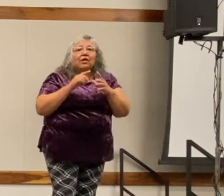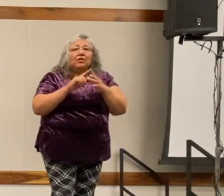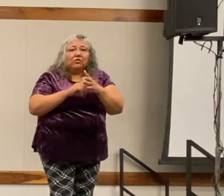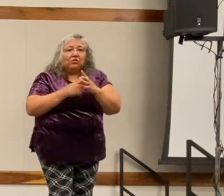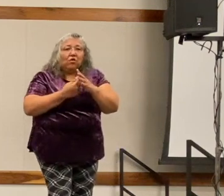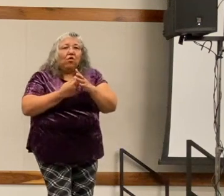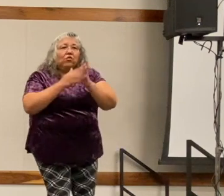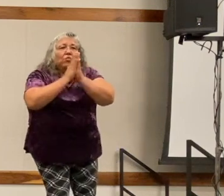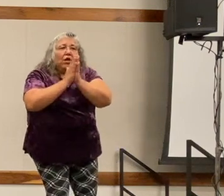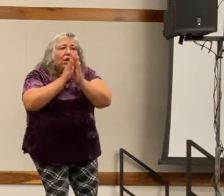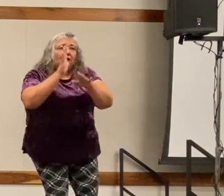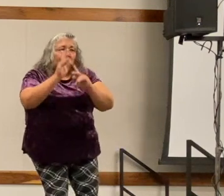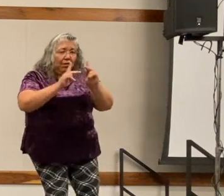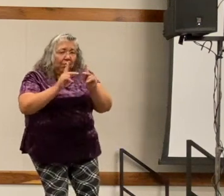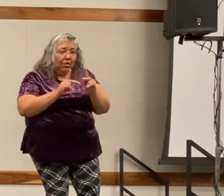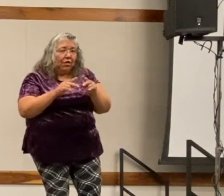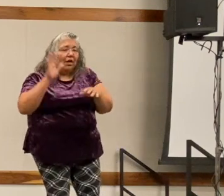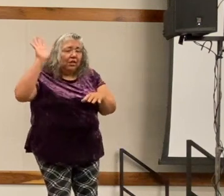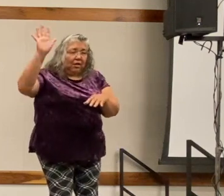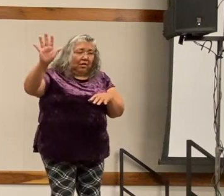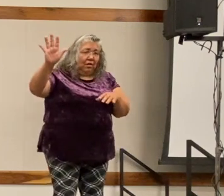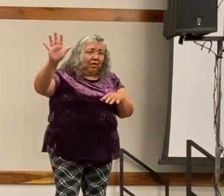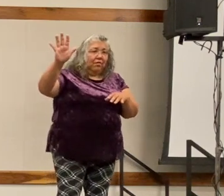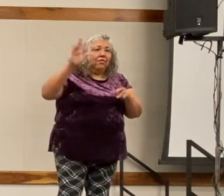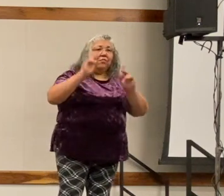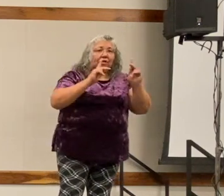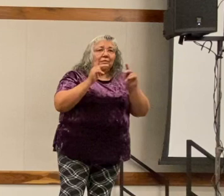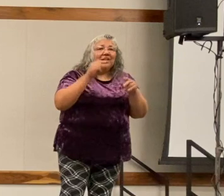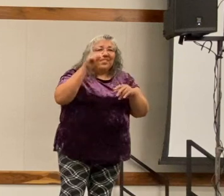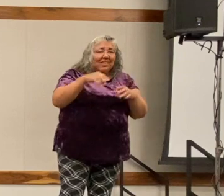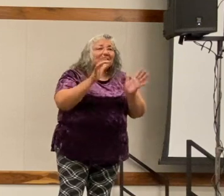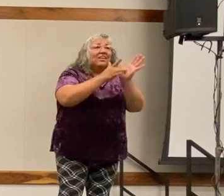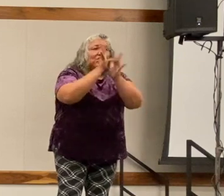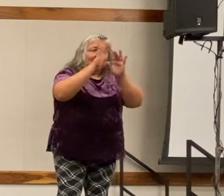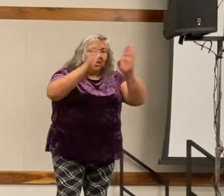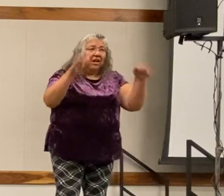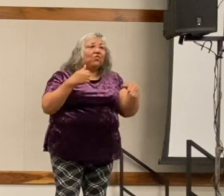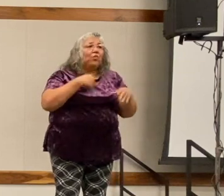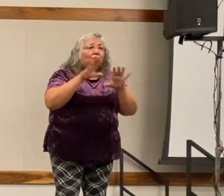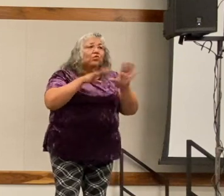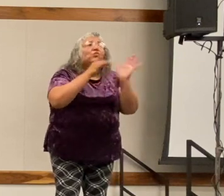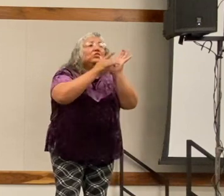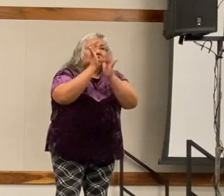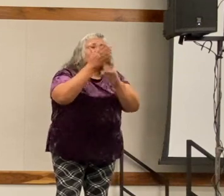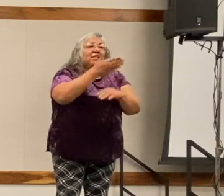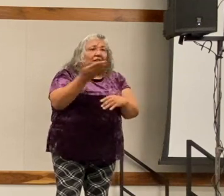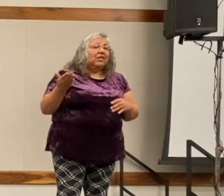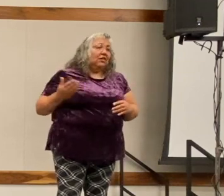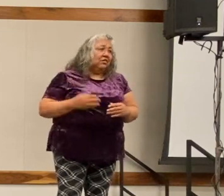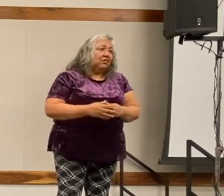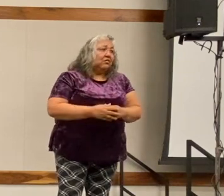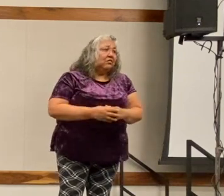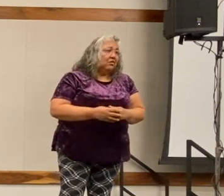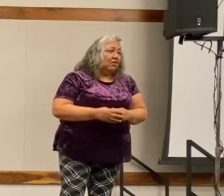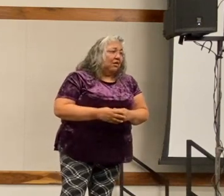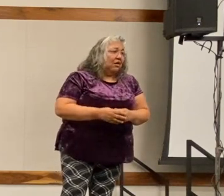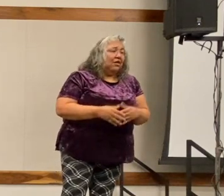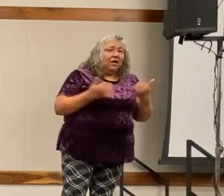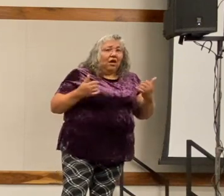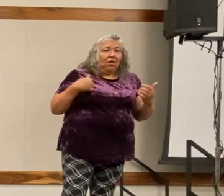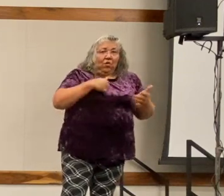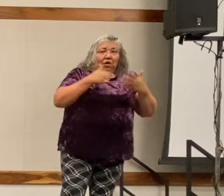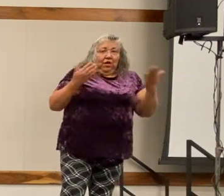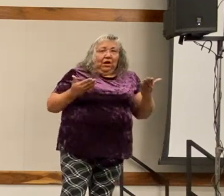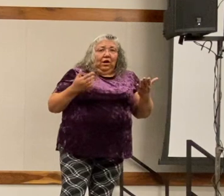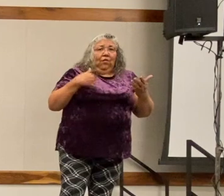over people, start laying hands on people while they're there. Like, this is a Jesus house, and we're going to do Jesus things, right? And so here we are. We're